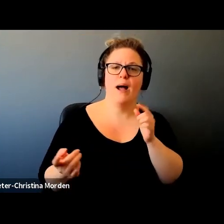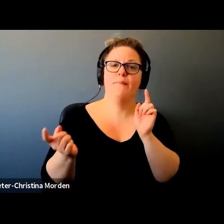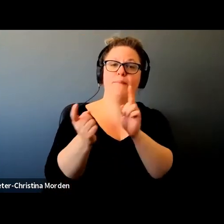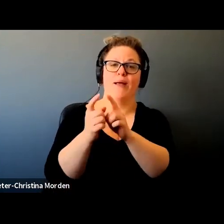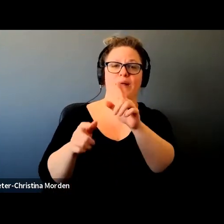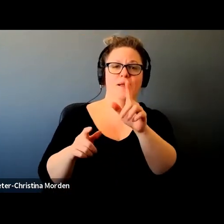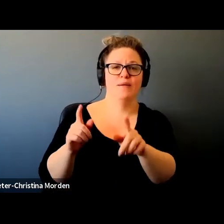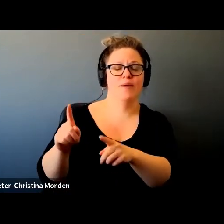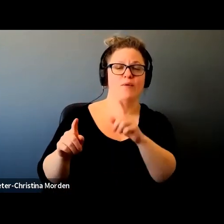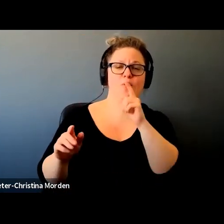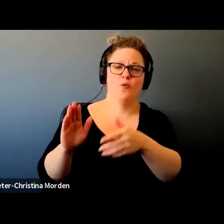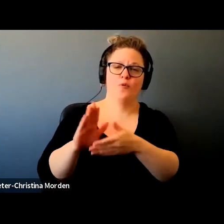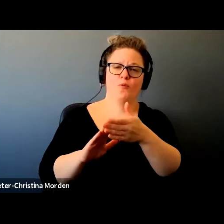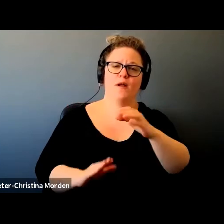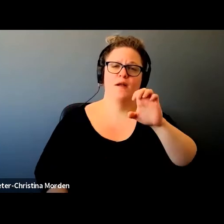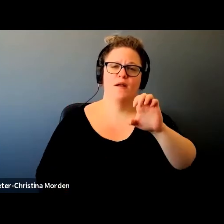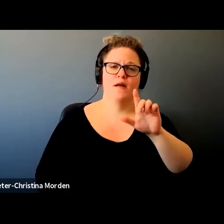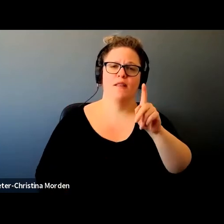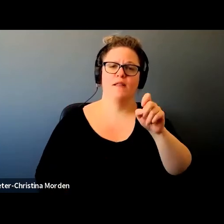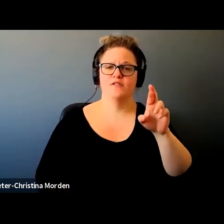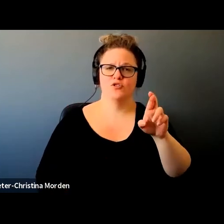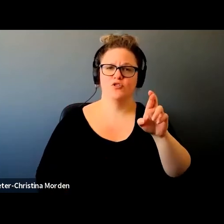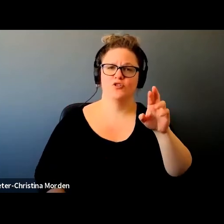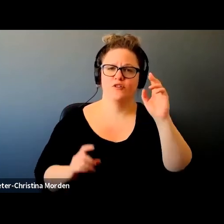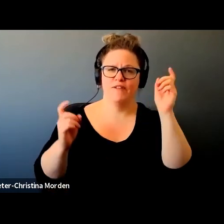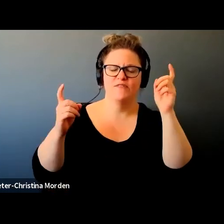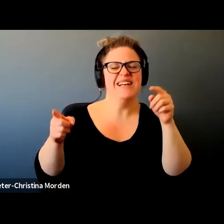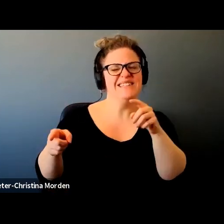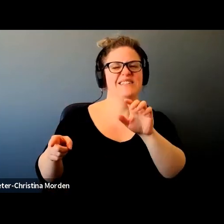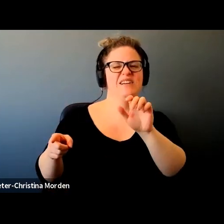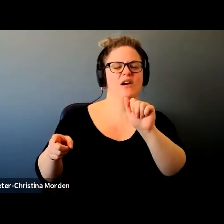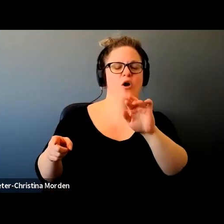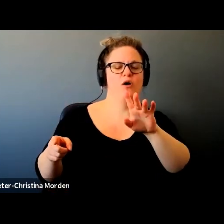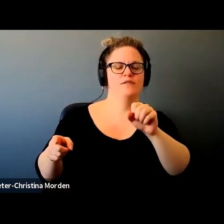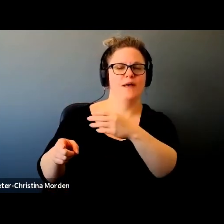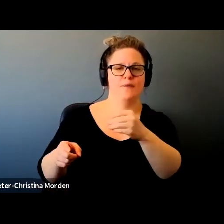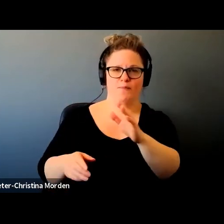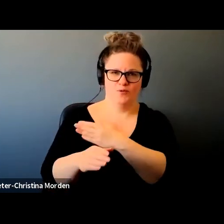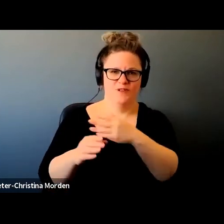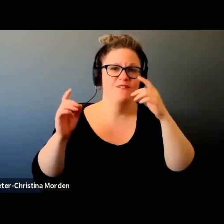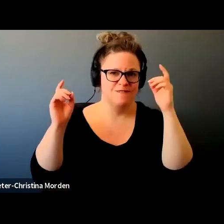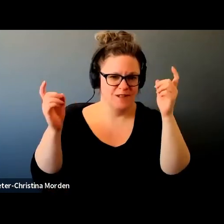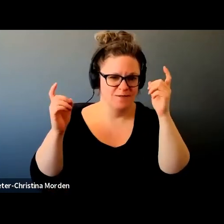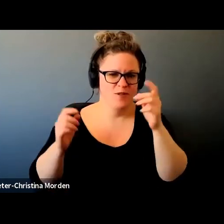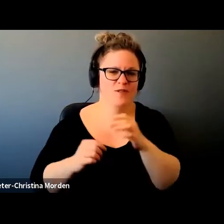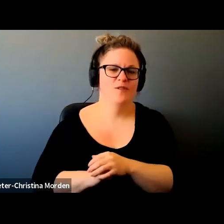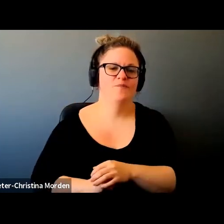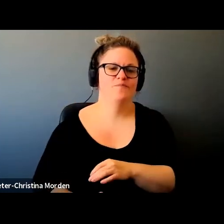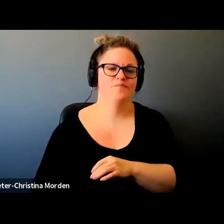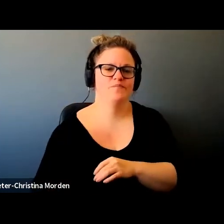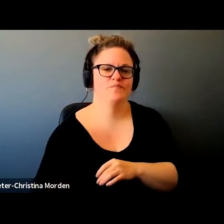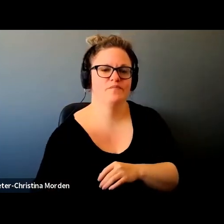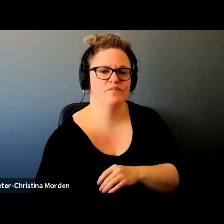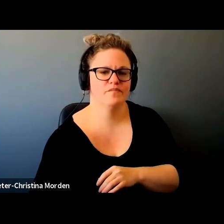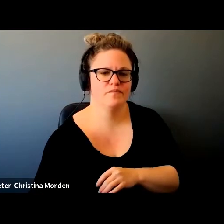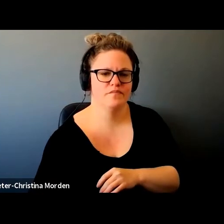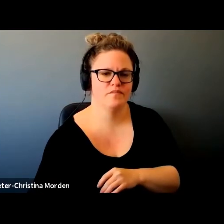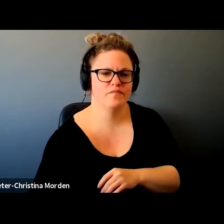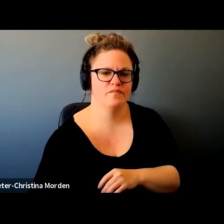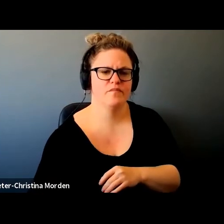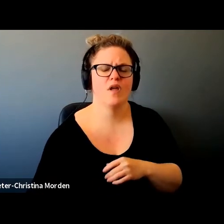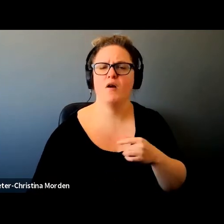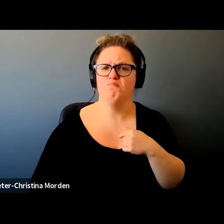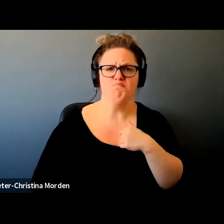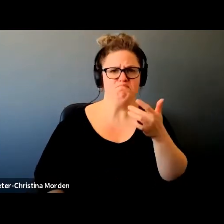a integrated arts and new music festival that's run out of Winnipeg. And I was lucky enough to work with